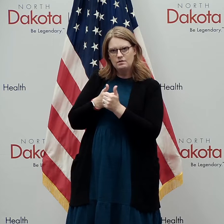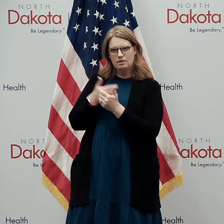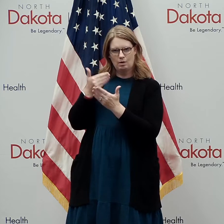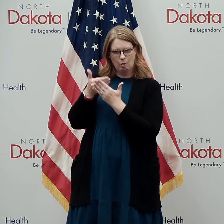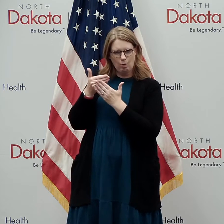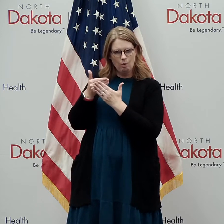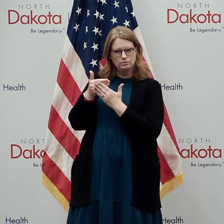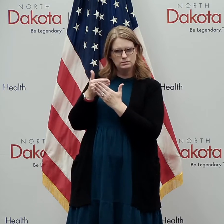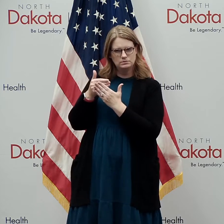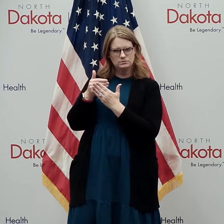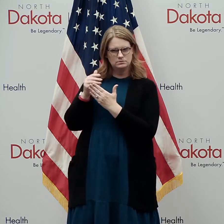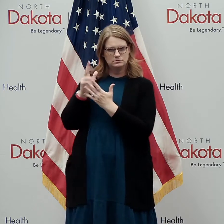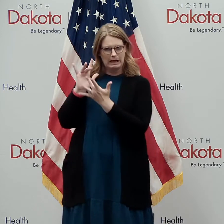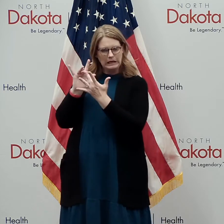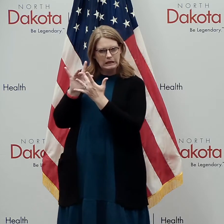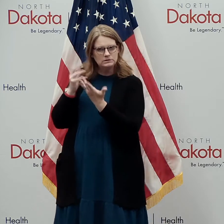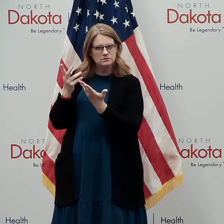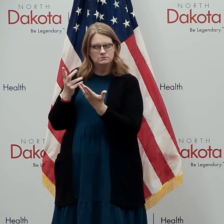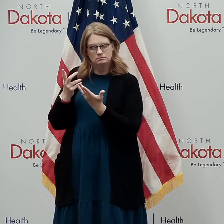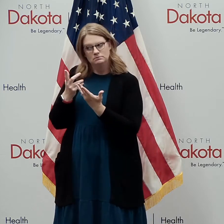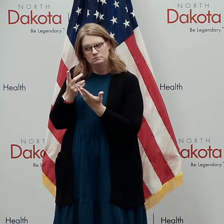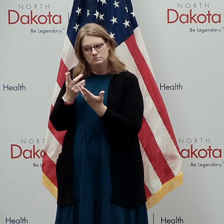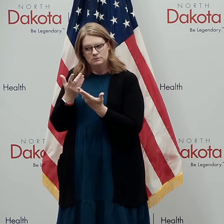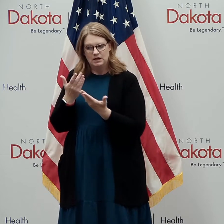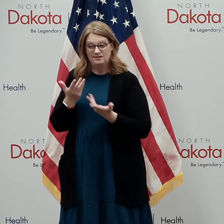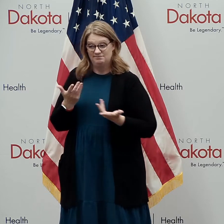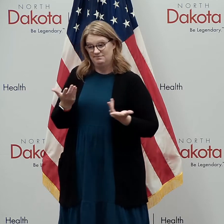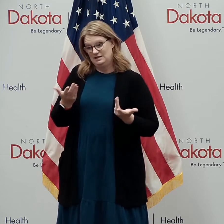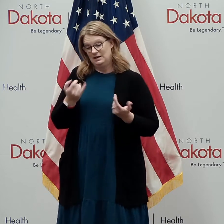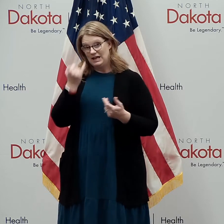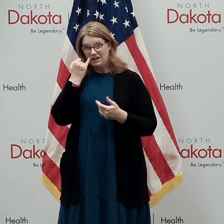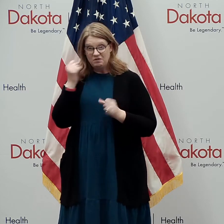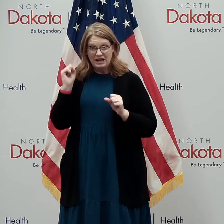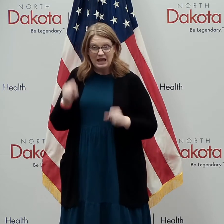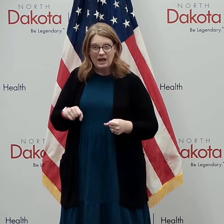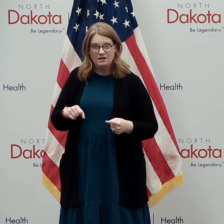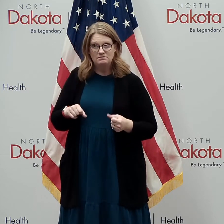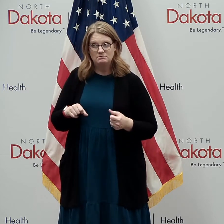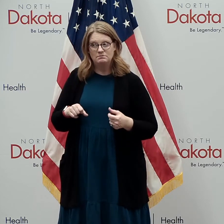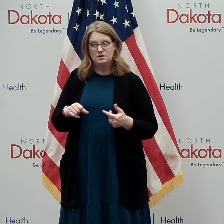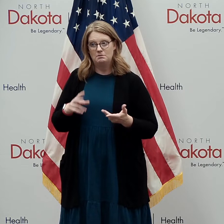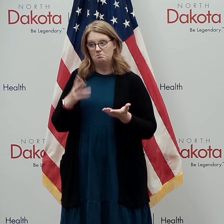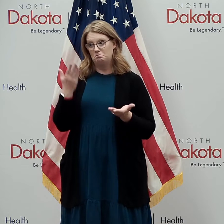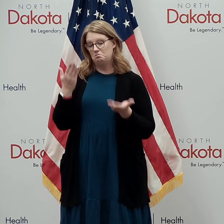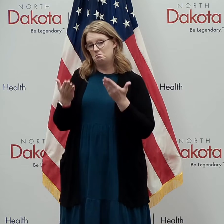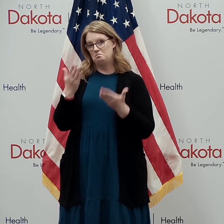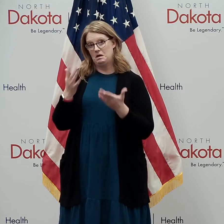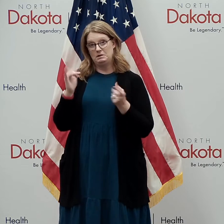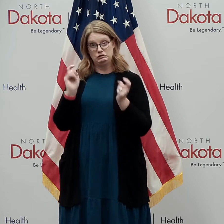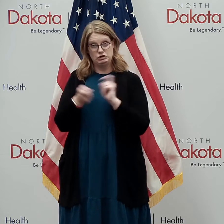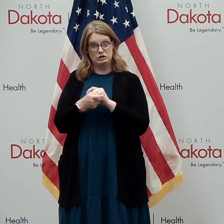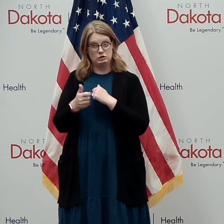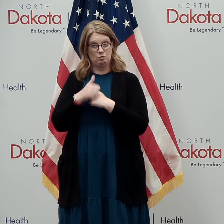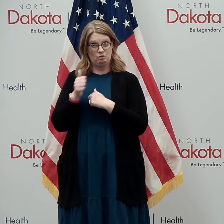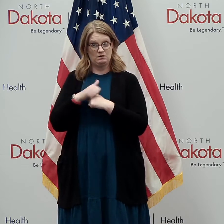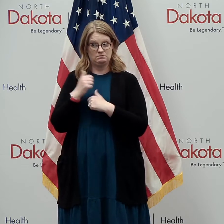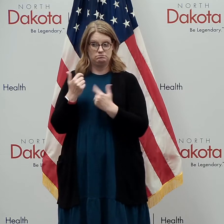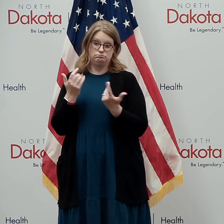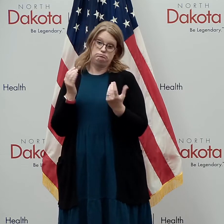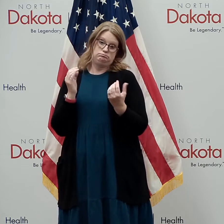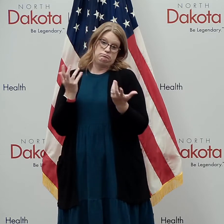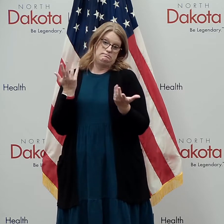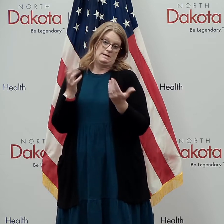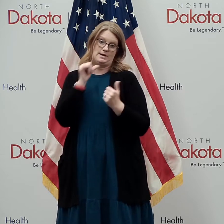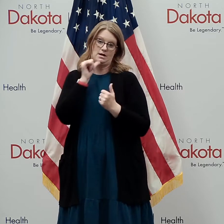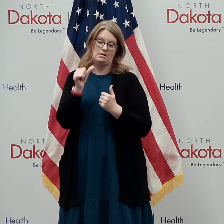So if you've got a great effort going like that, maybe there isn't a need to make any change in risk level, because even though you could have higher